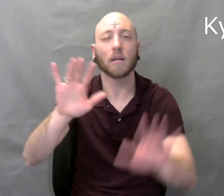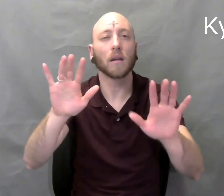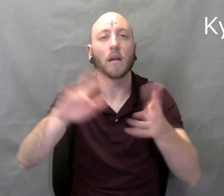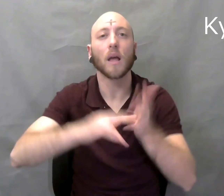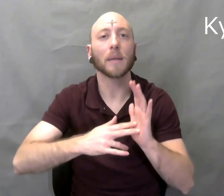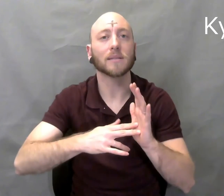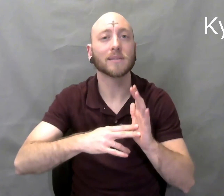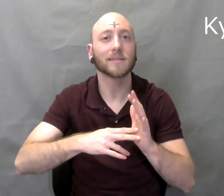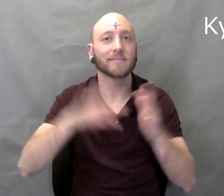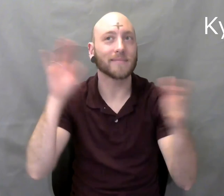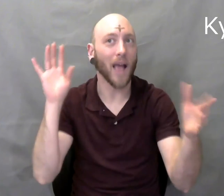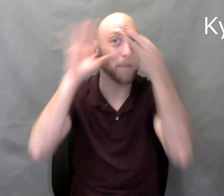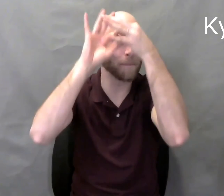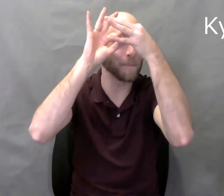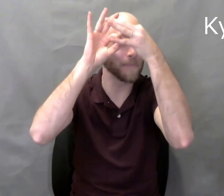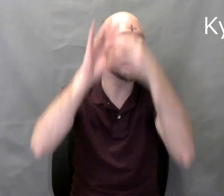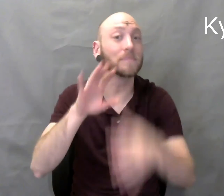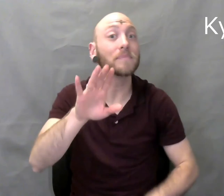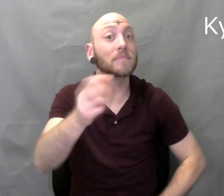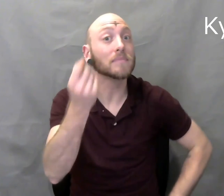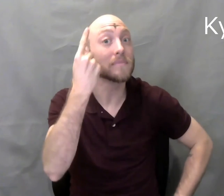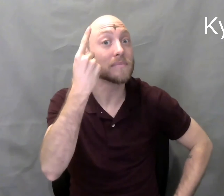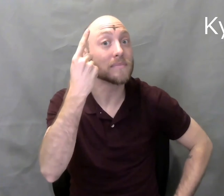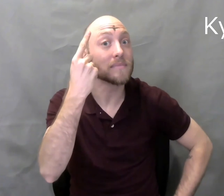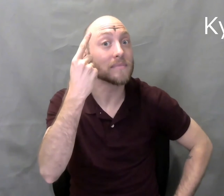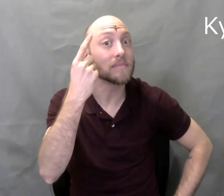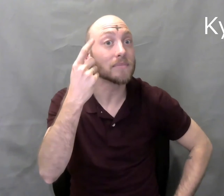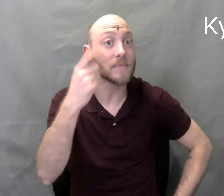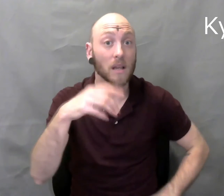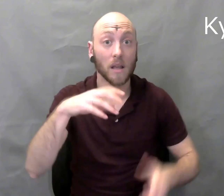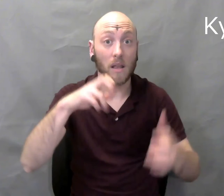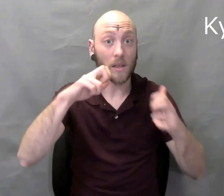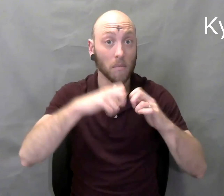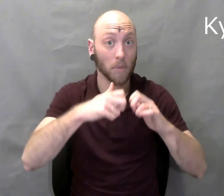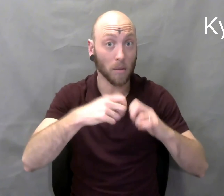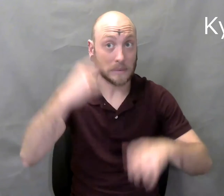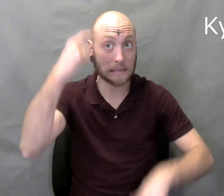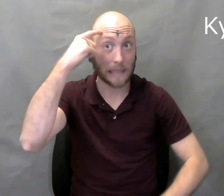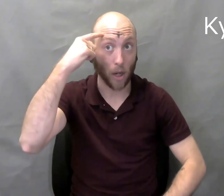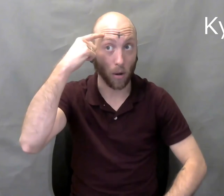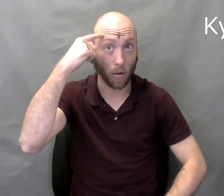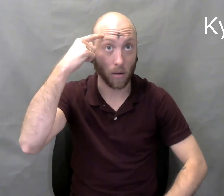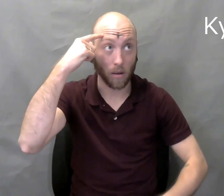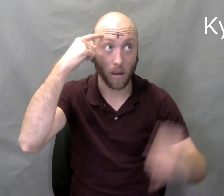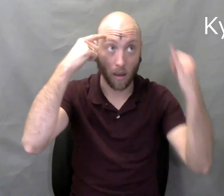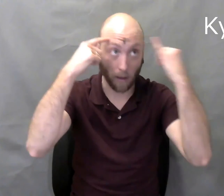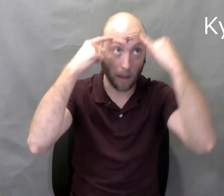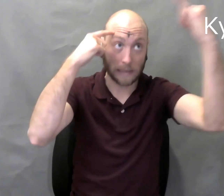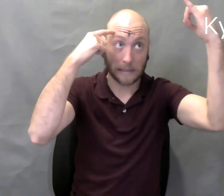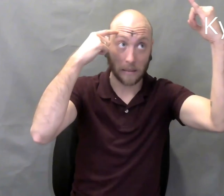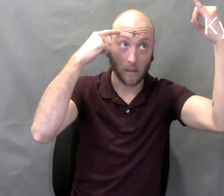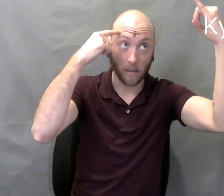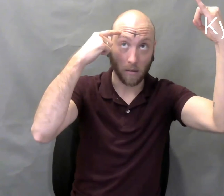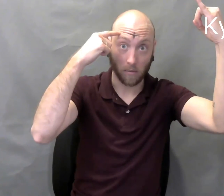brain. But if the problem is in my head, I can't come up with the ideas to rewire my own brain. So I had to